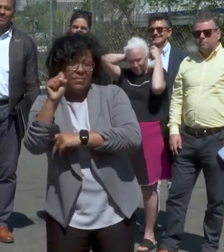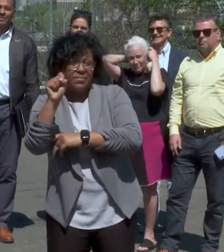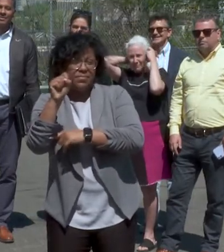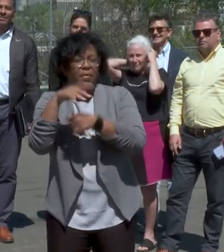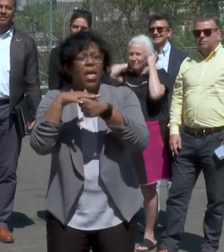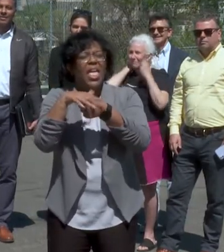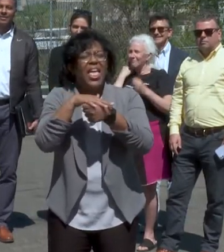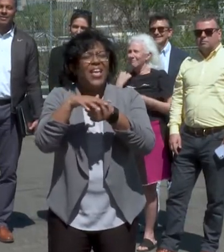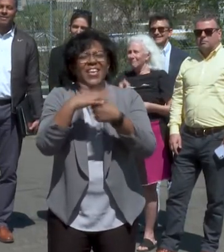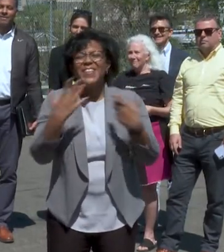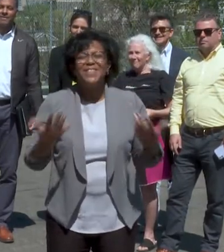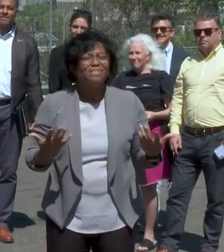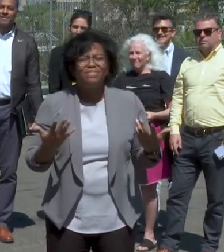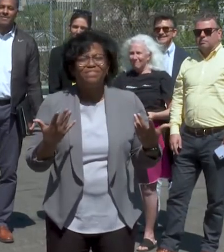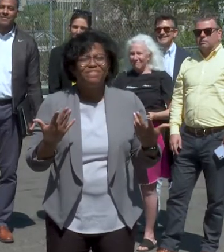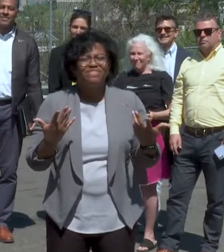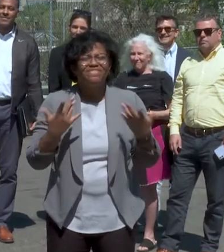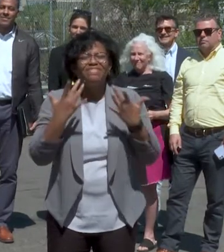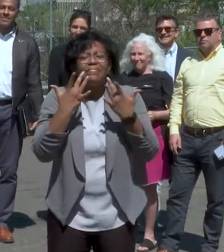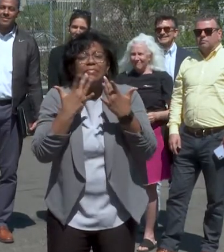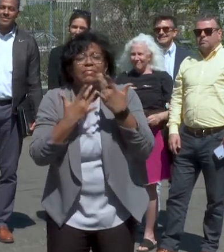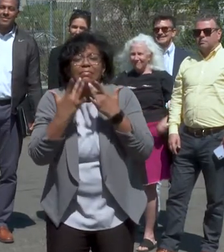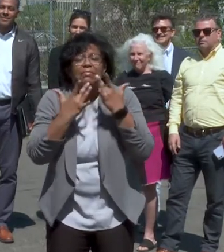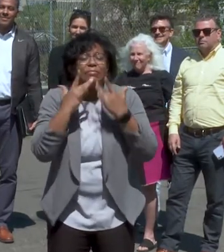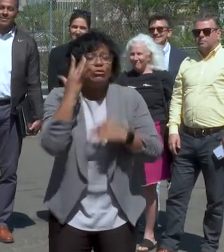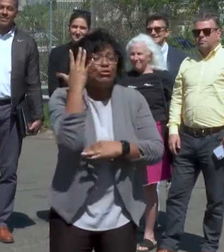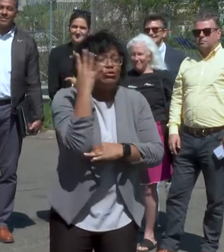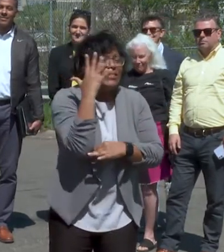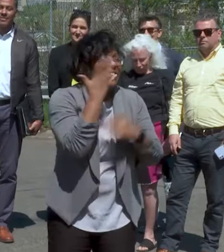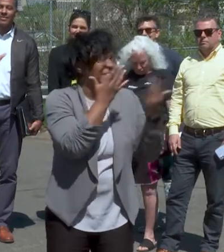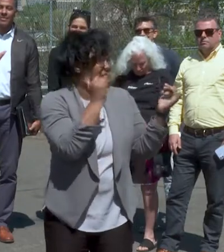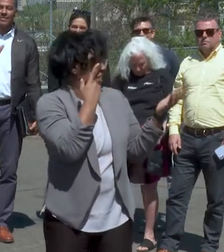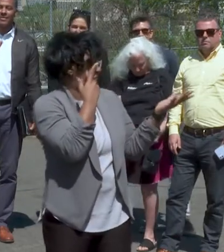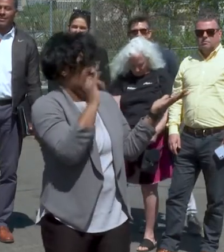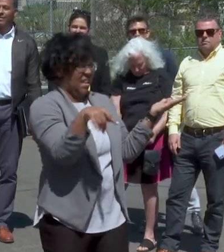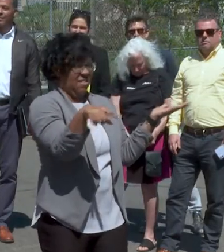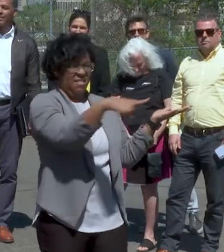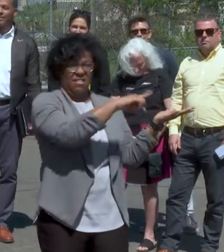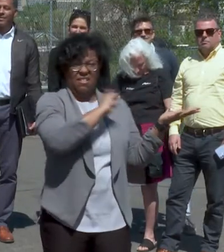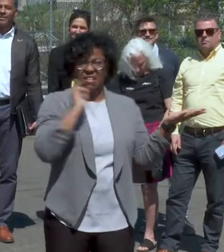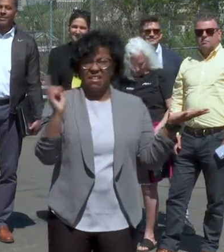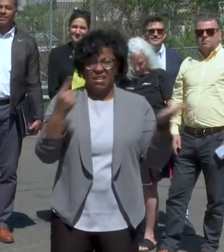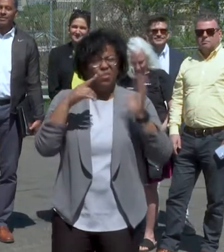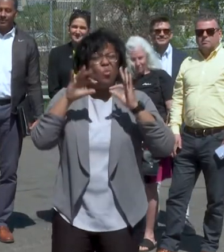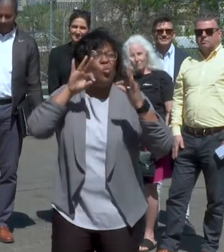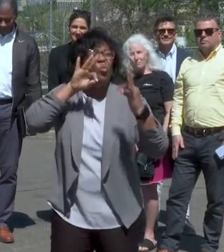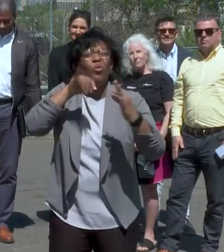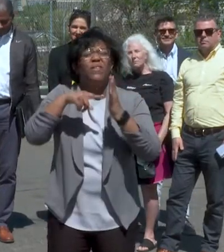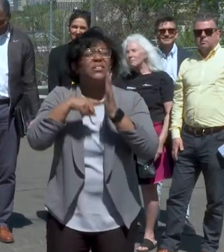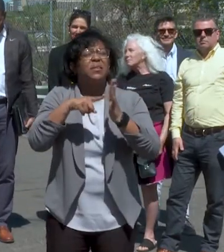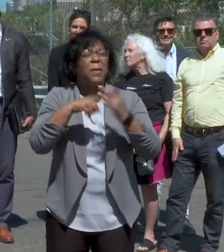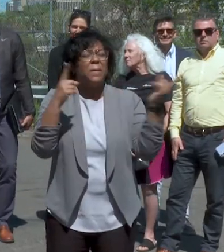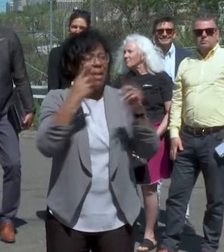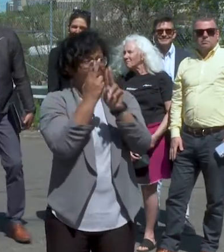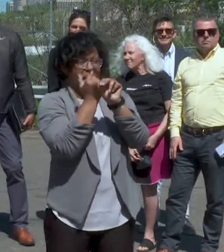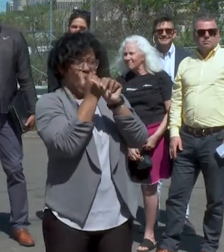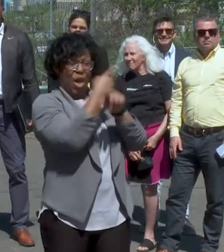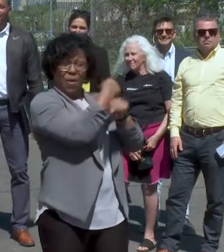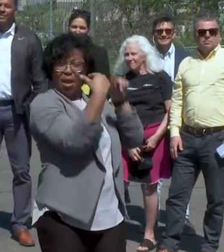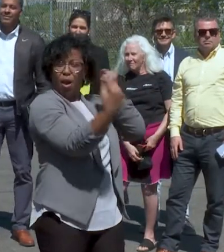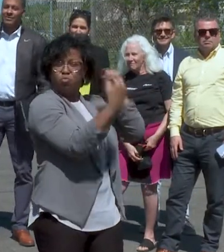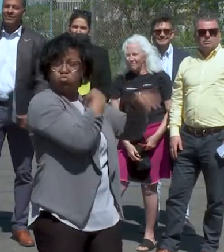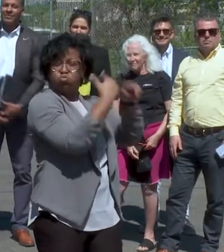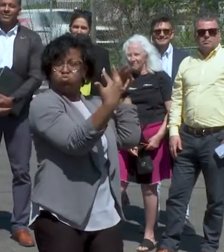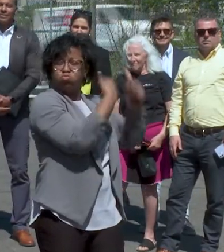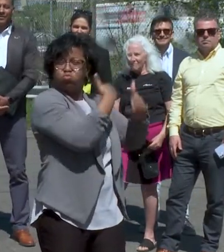you don't have as many trees, and you can see that right here where we're on or abutting a highway. There's not a whole lot of